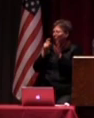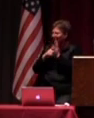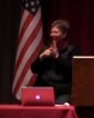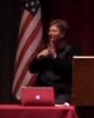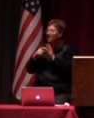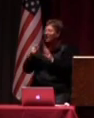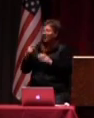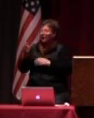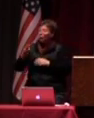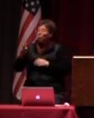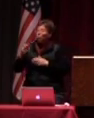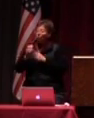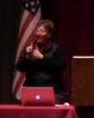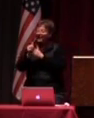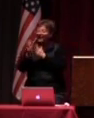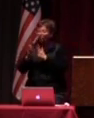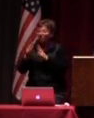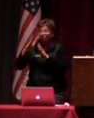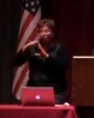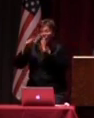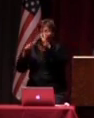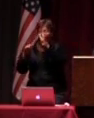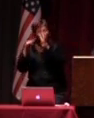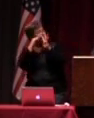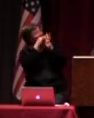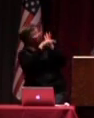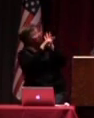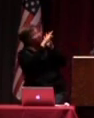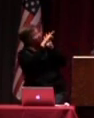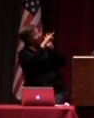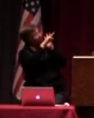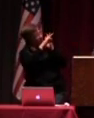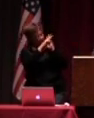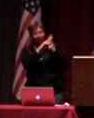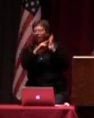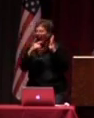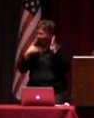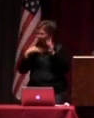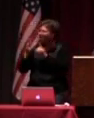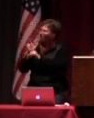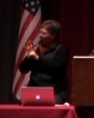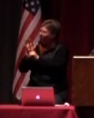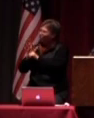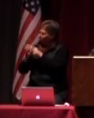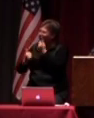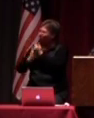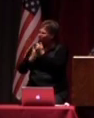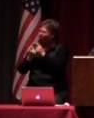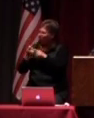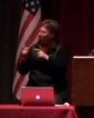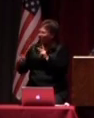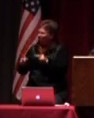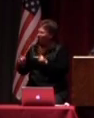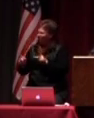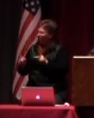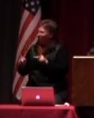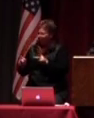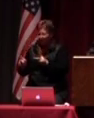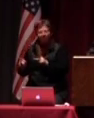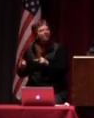the Age of Revolutions, particularly the four on top here, they enjoyed genuine popular support, and I think it's important to think more about why they